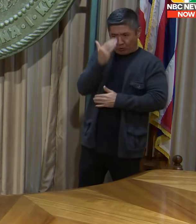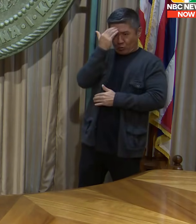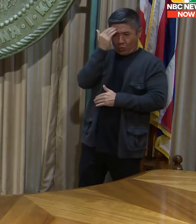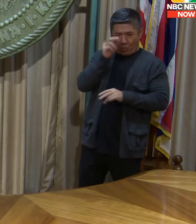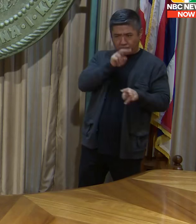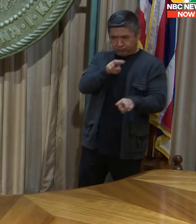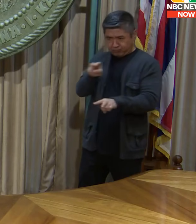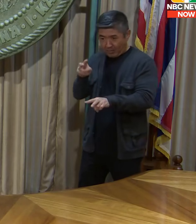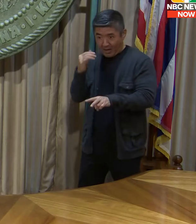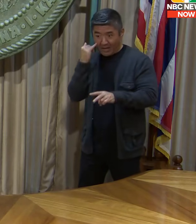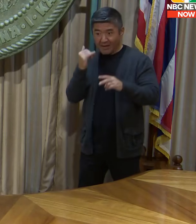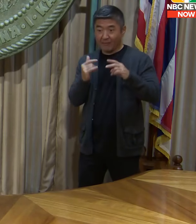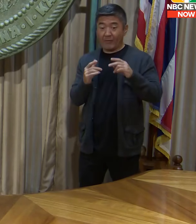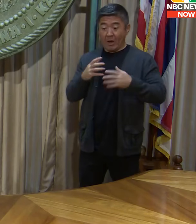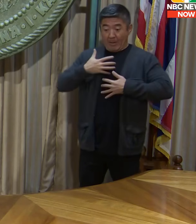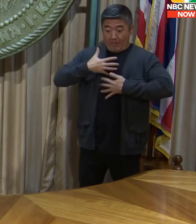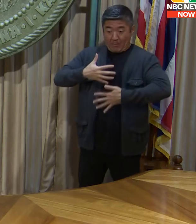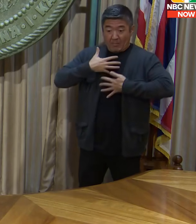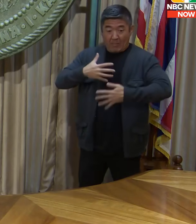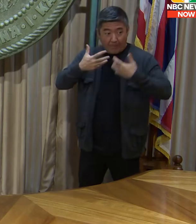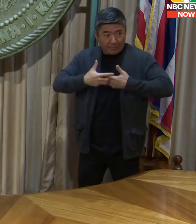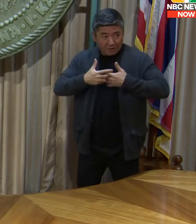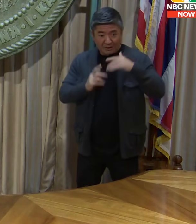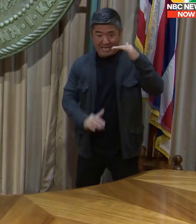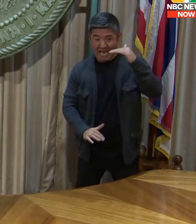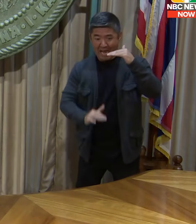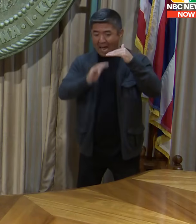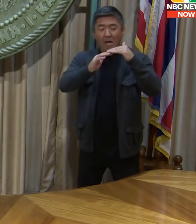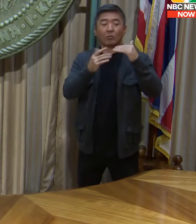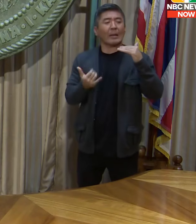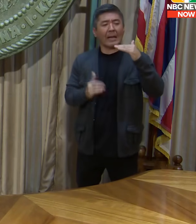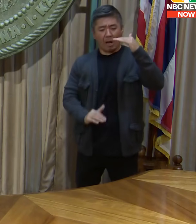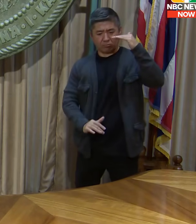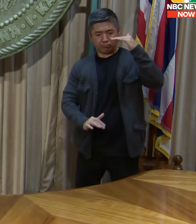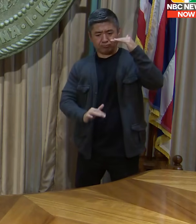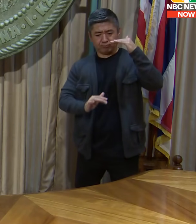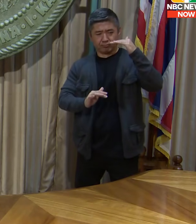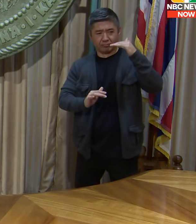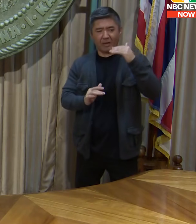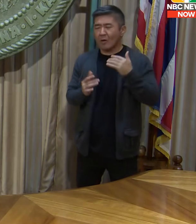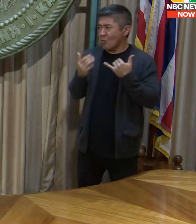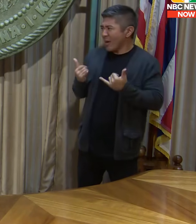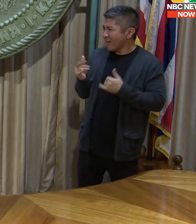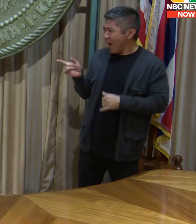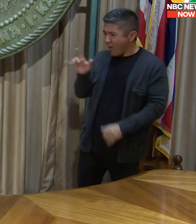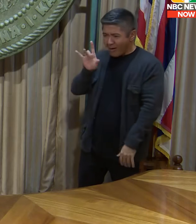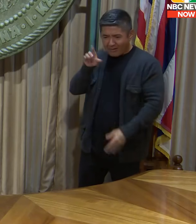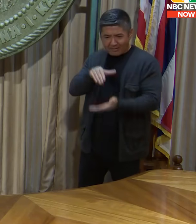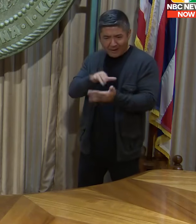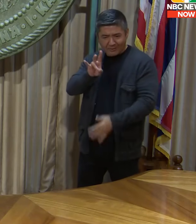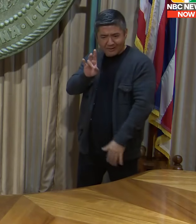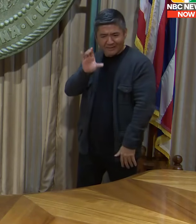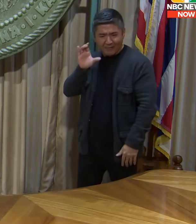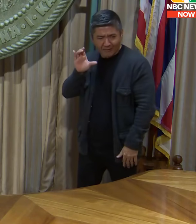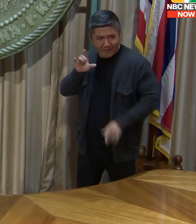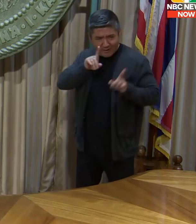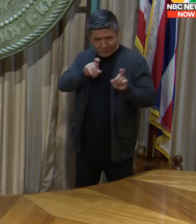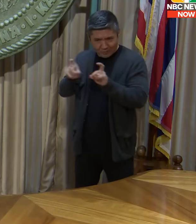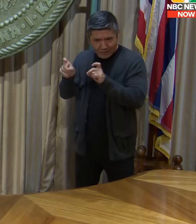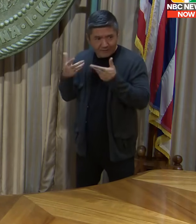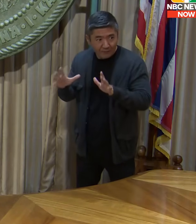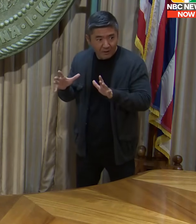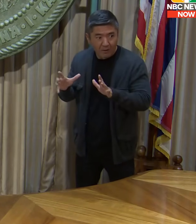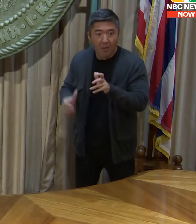is hitting us. So we not just are measuring, although, as Director Anderson pointed out, we now are up to 8,700 tests, most